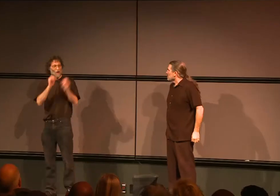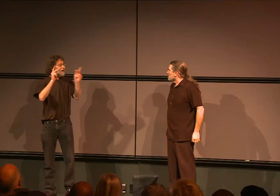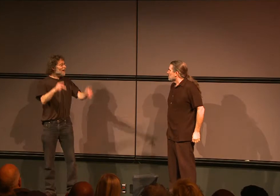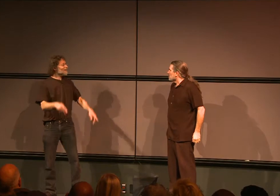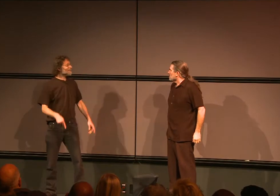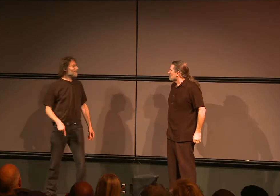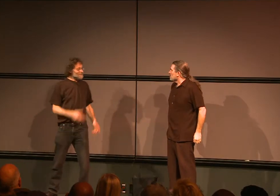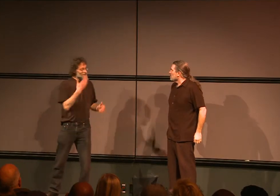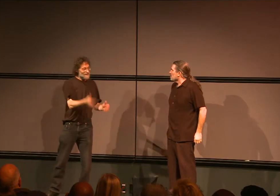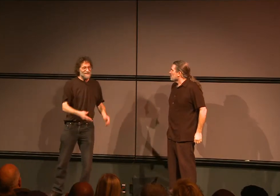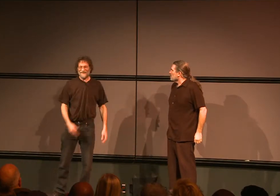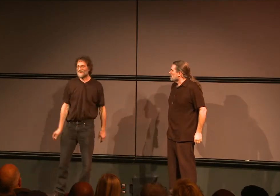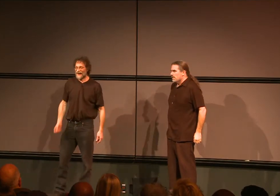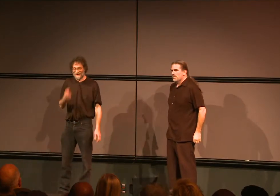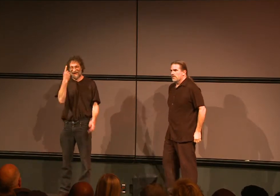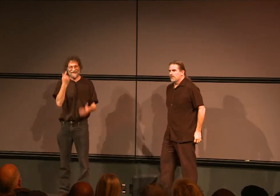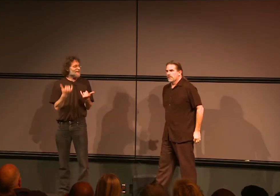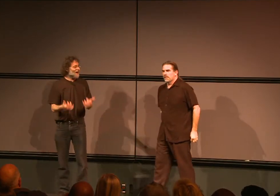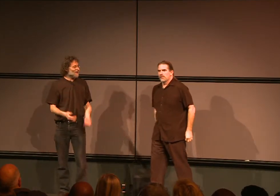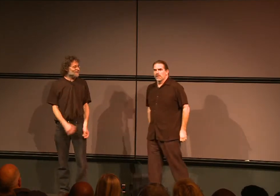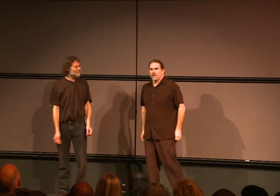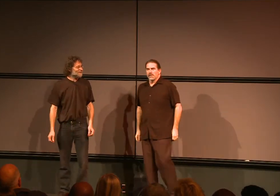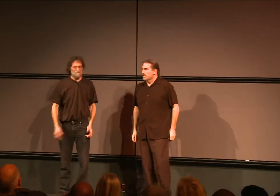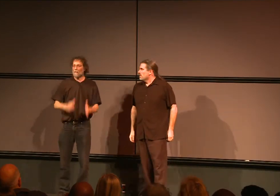Okay, that's good. I get it now.